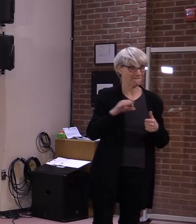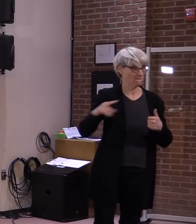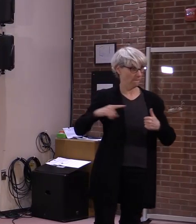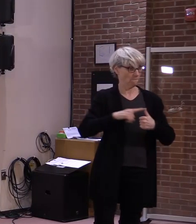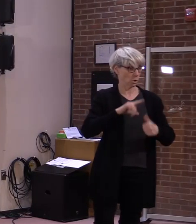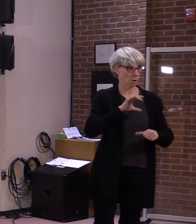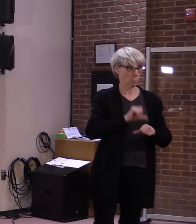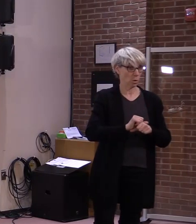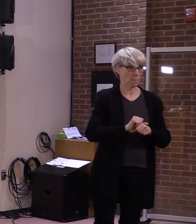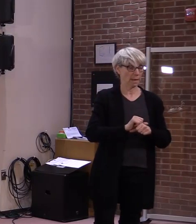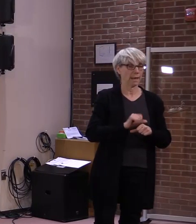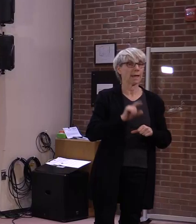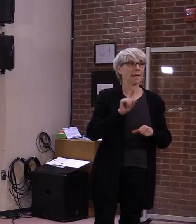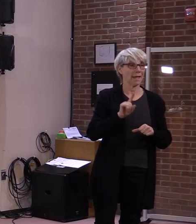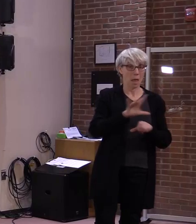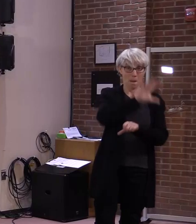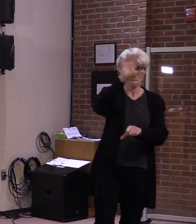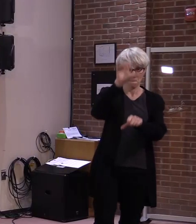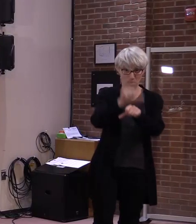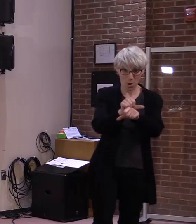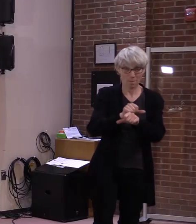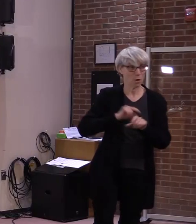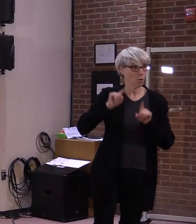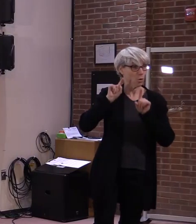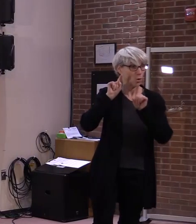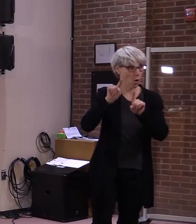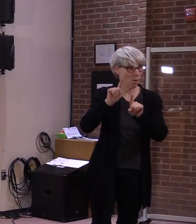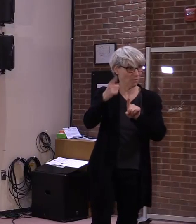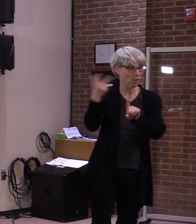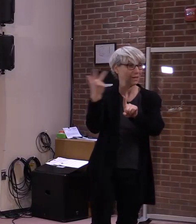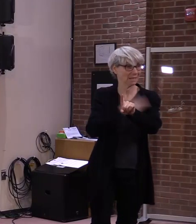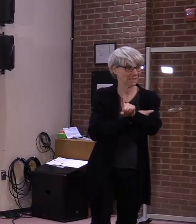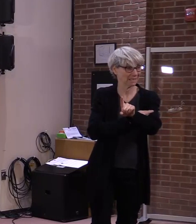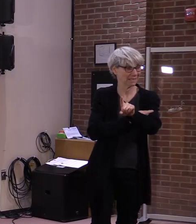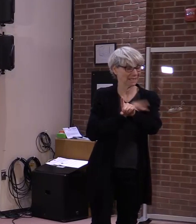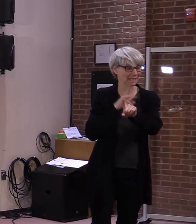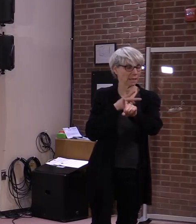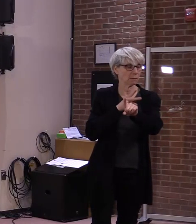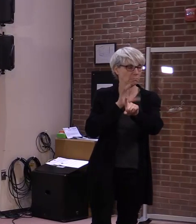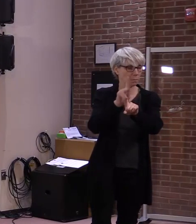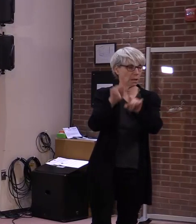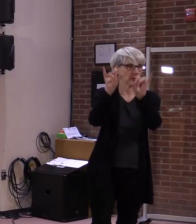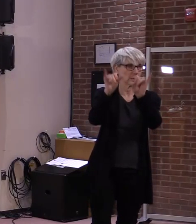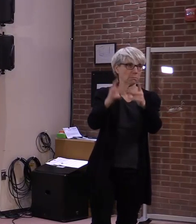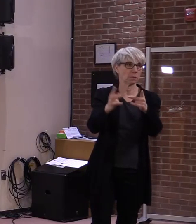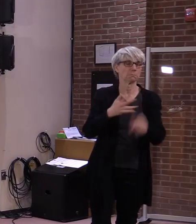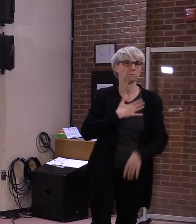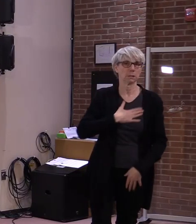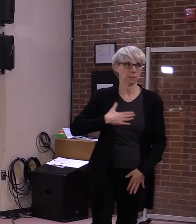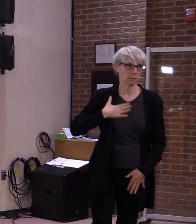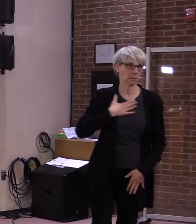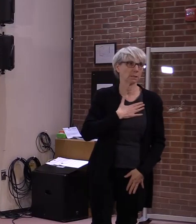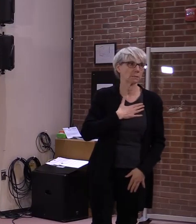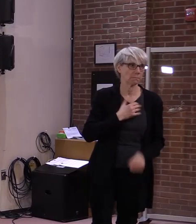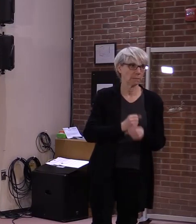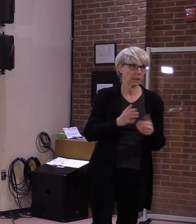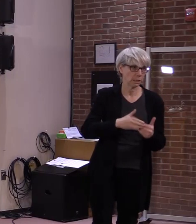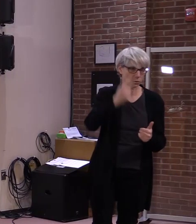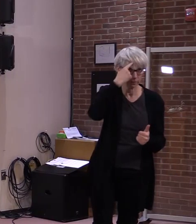that you return to the same site for your second vaccination. It just makes it a lot easier, and